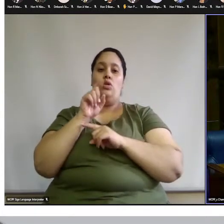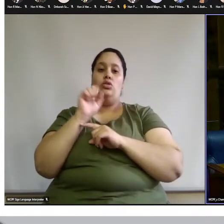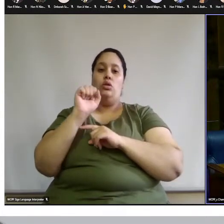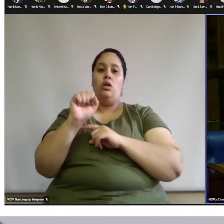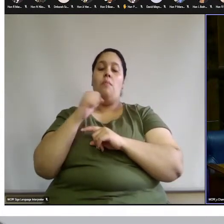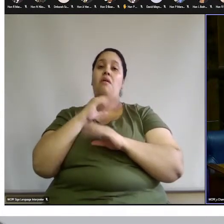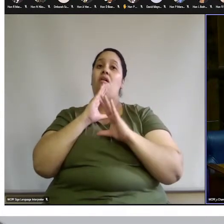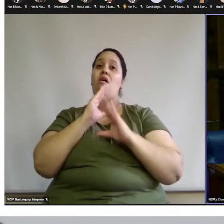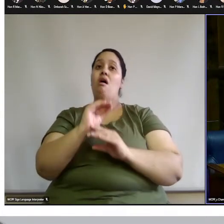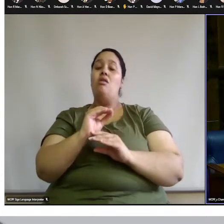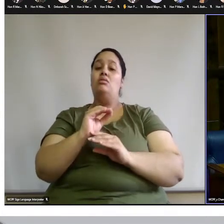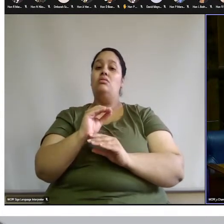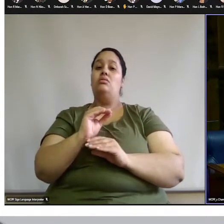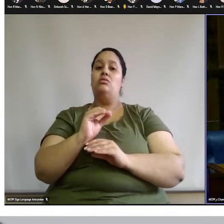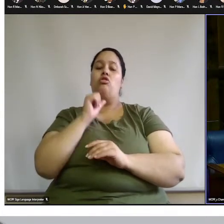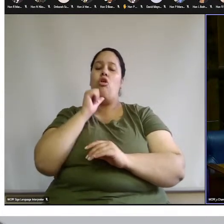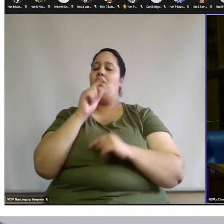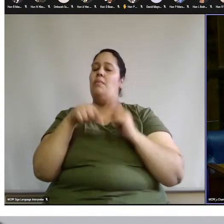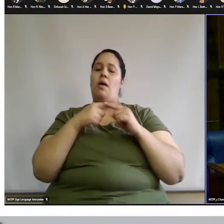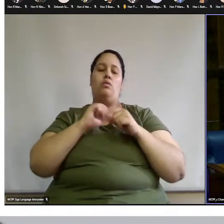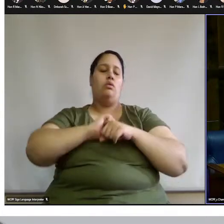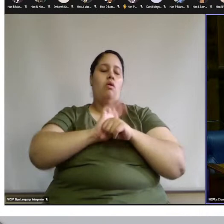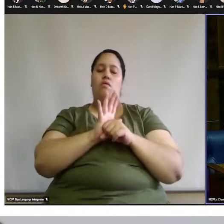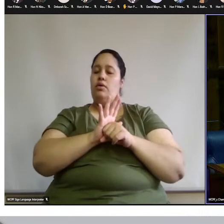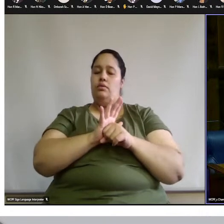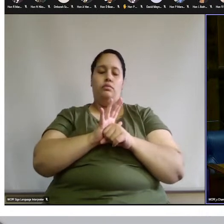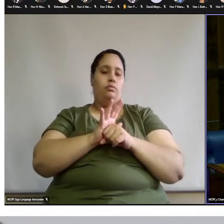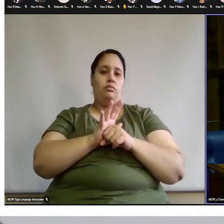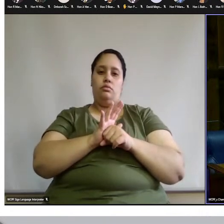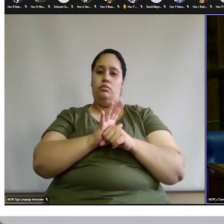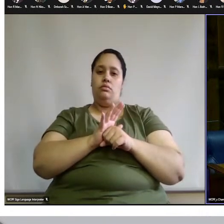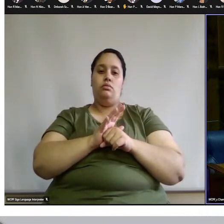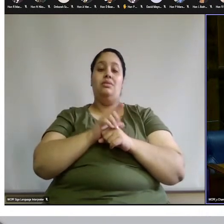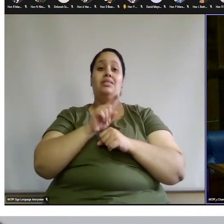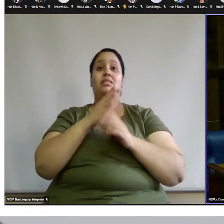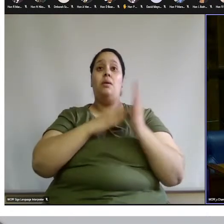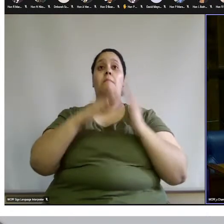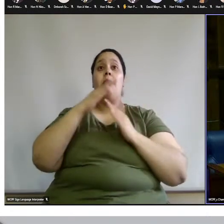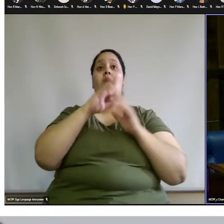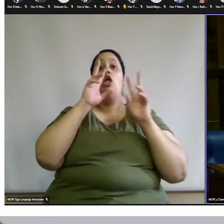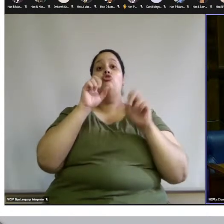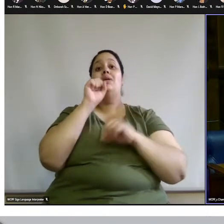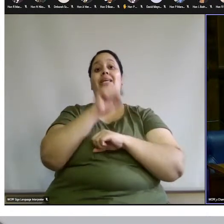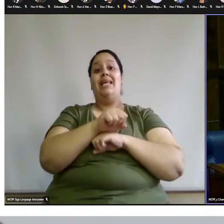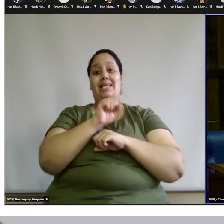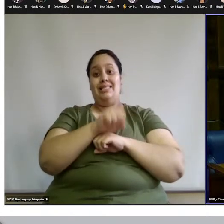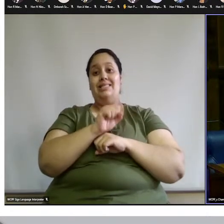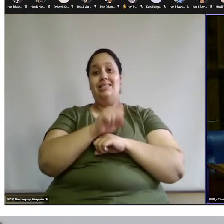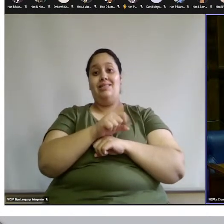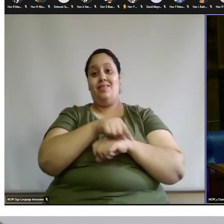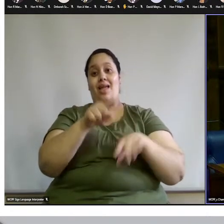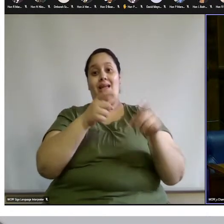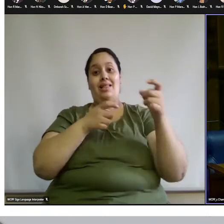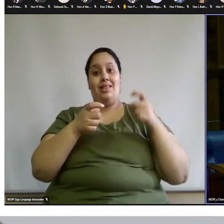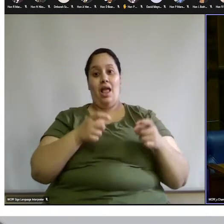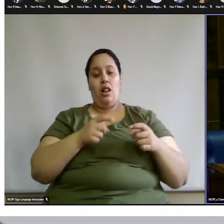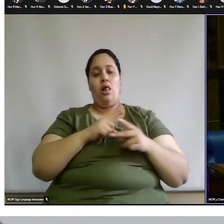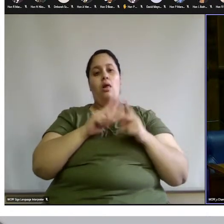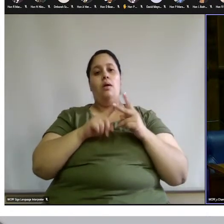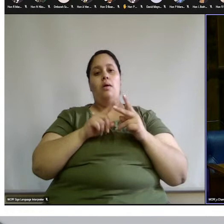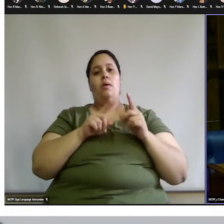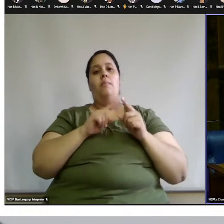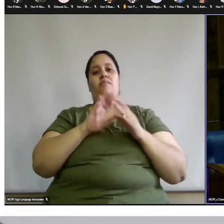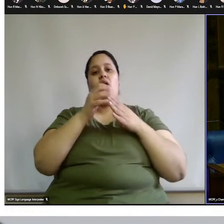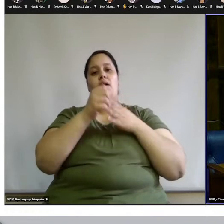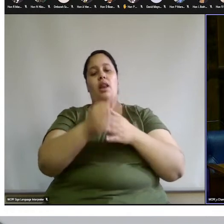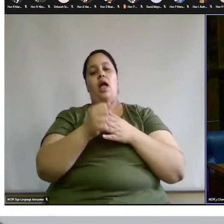not necessarily about COVID-19, although that is the main issue that most of our hospitals are dealing with, and to engage with the